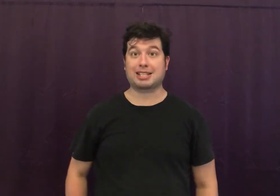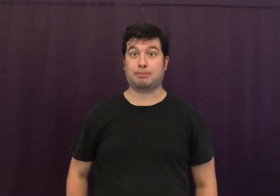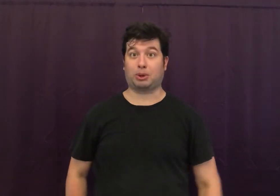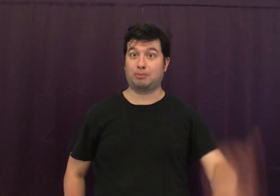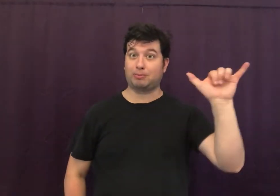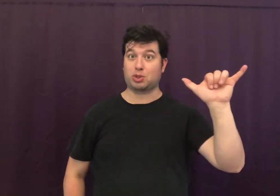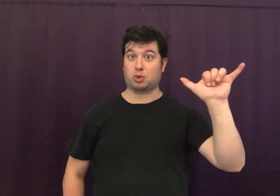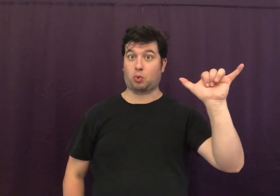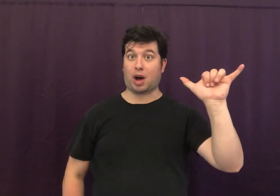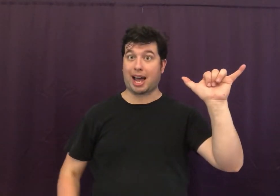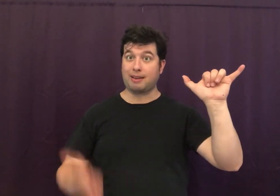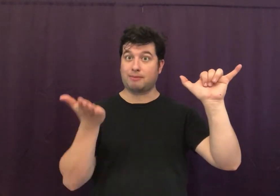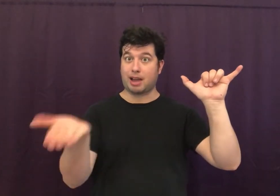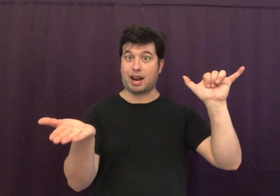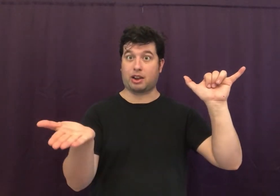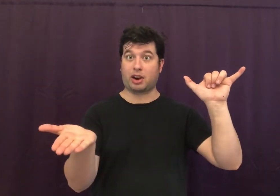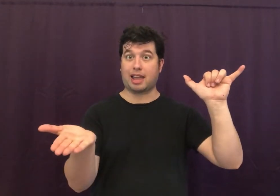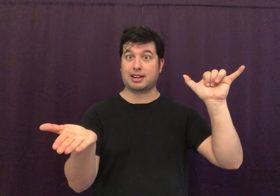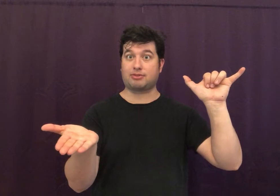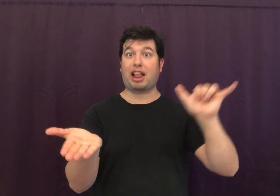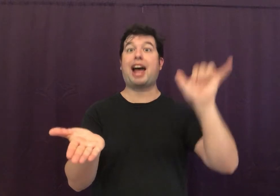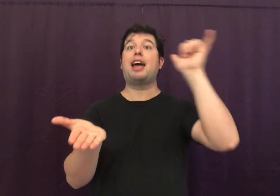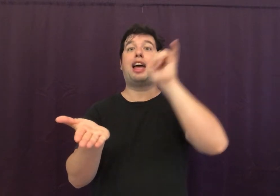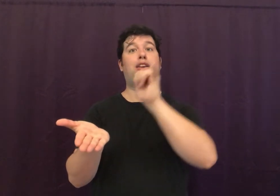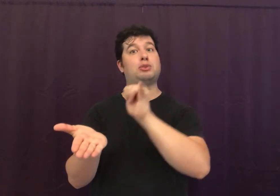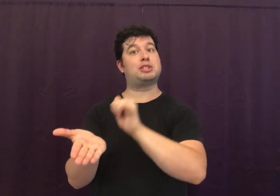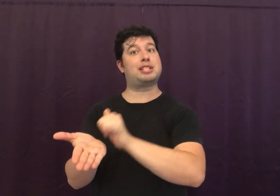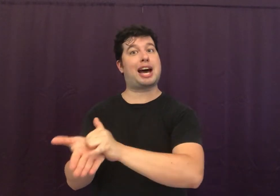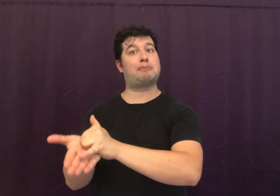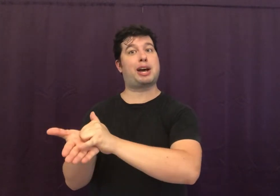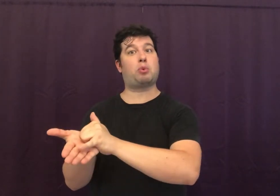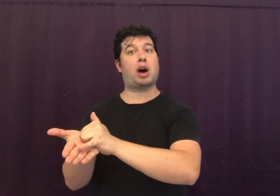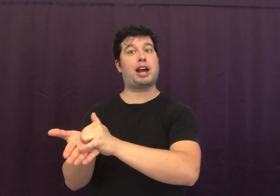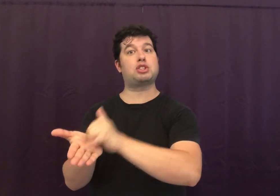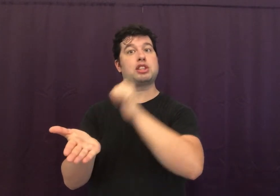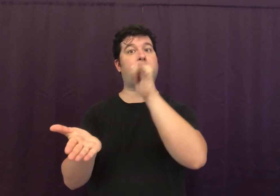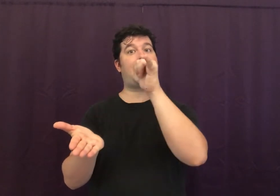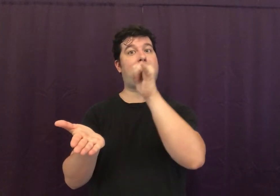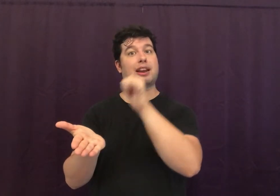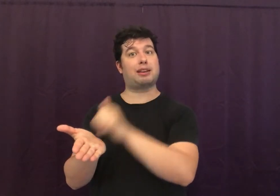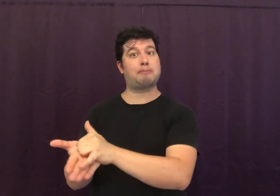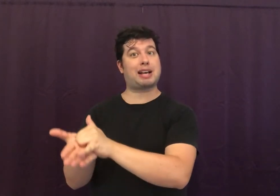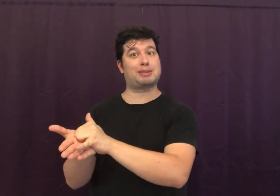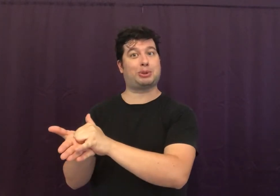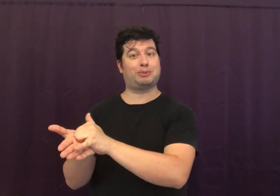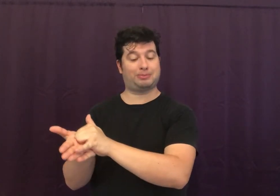Impossible is with a Y and another hand that is flat. You tap that Y onto the flat hand. Impossible.